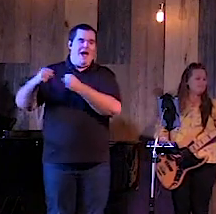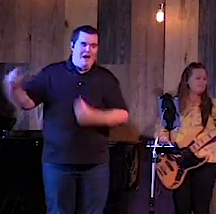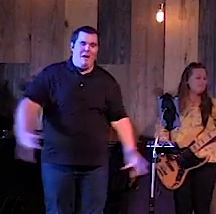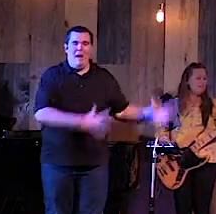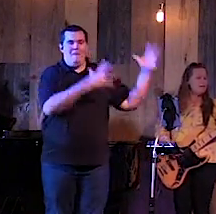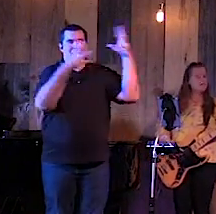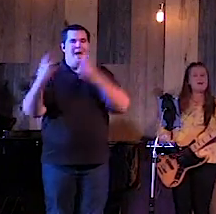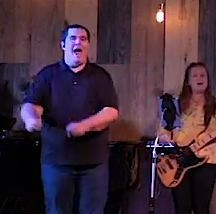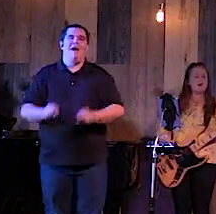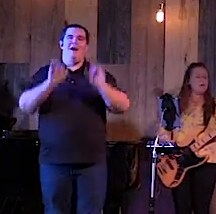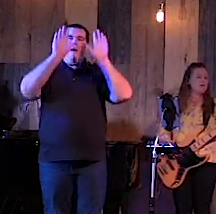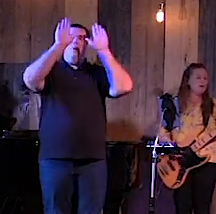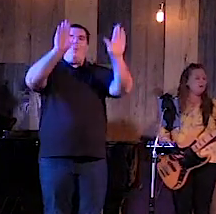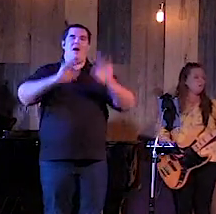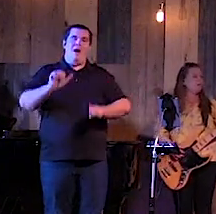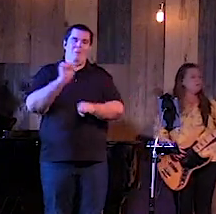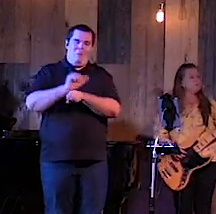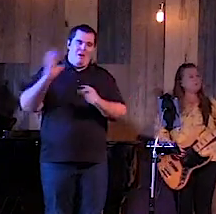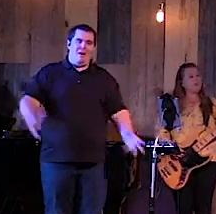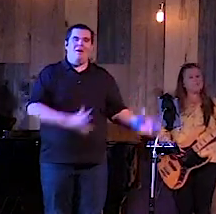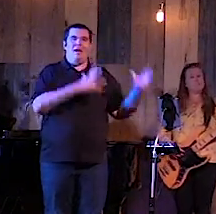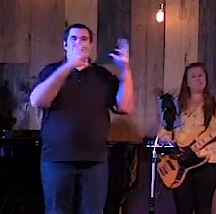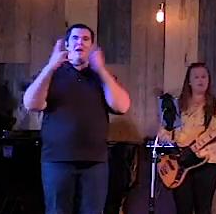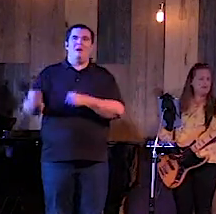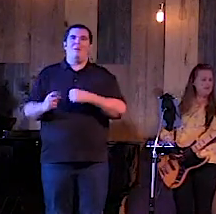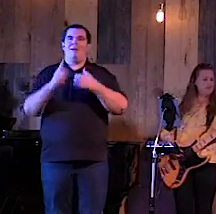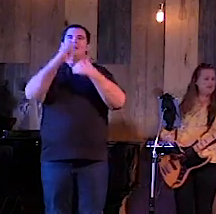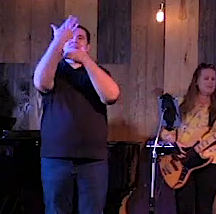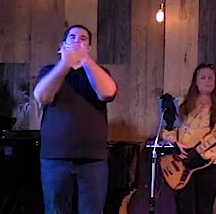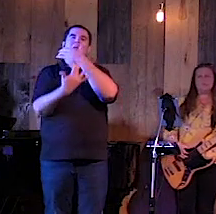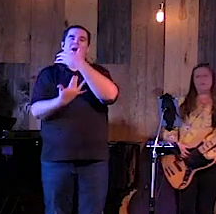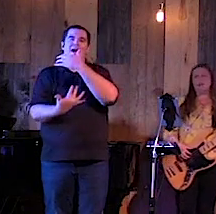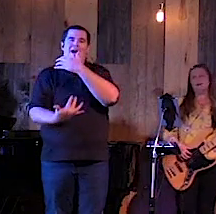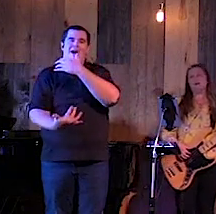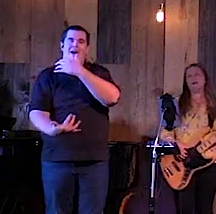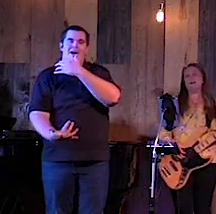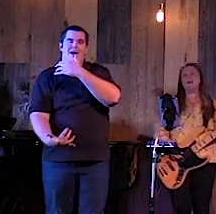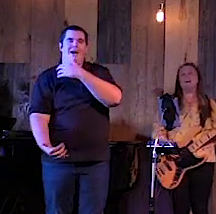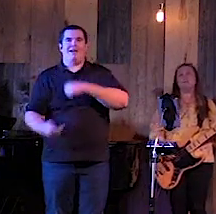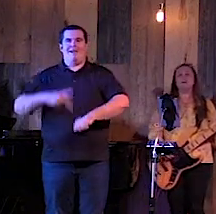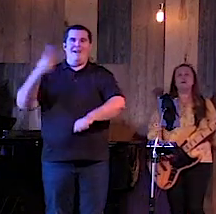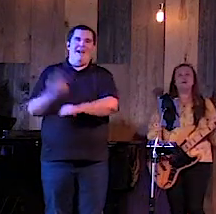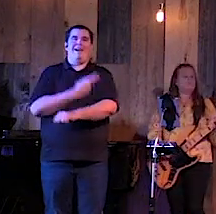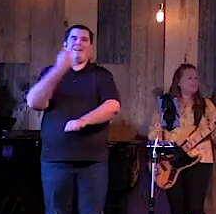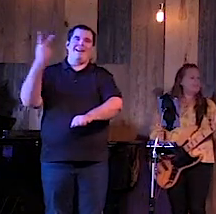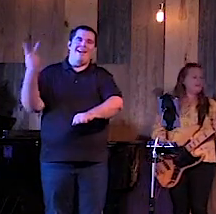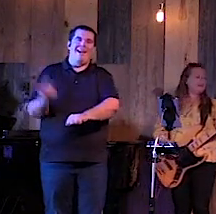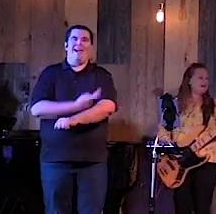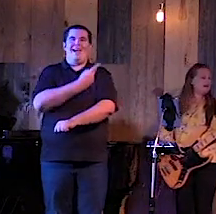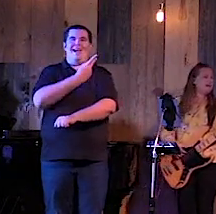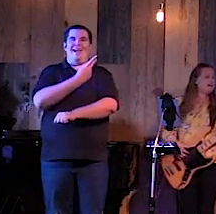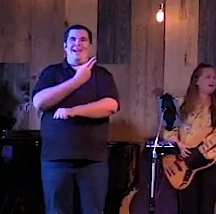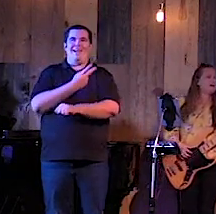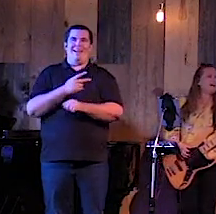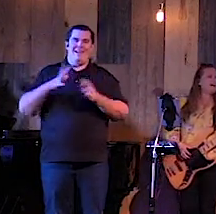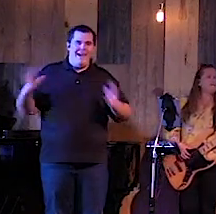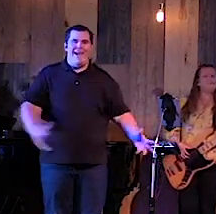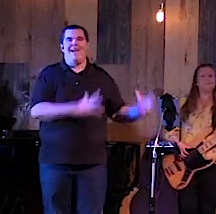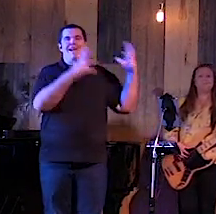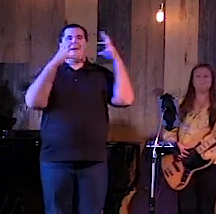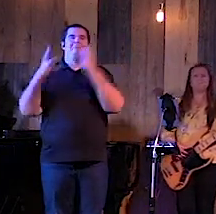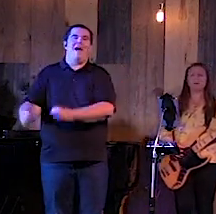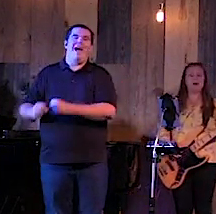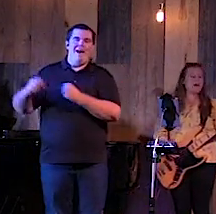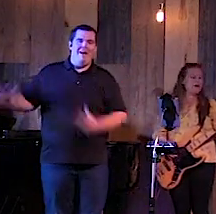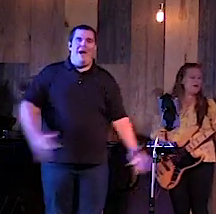is power, power, wonder-working power in the blood of the